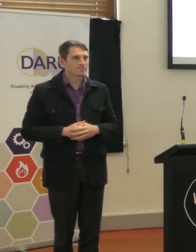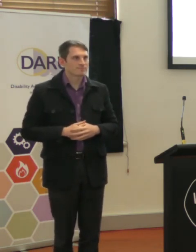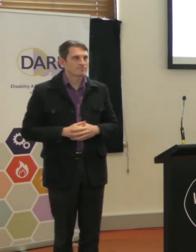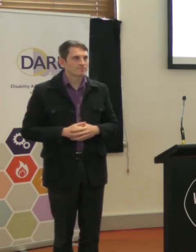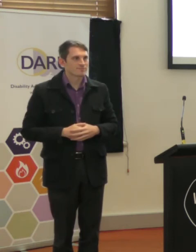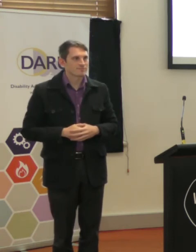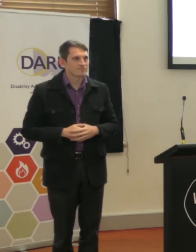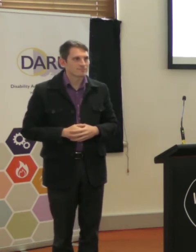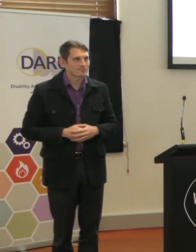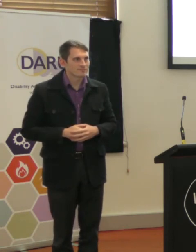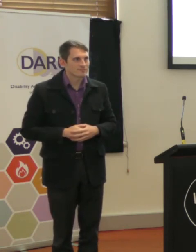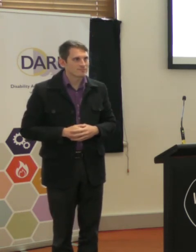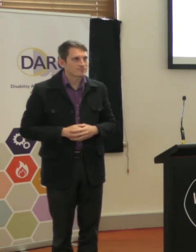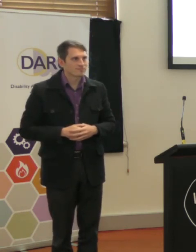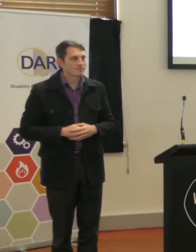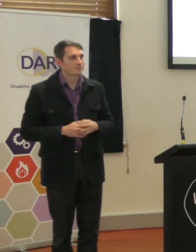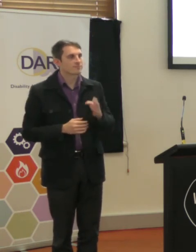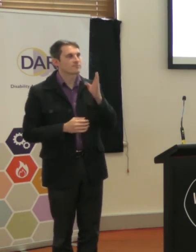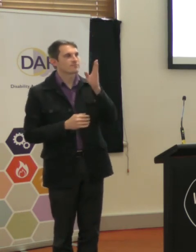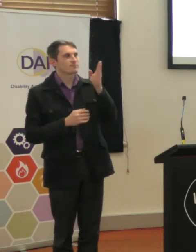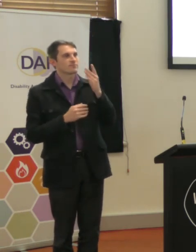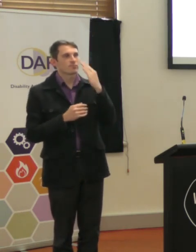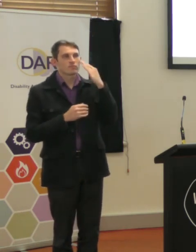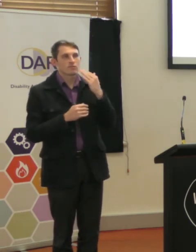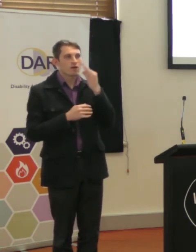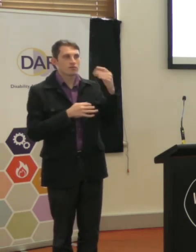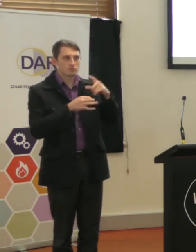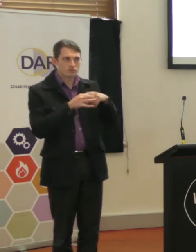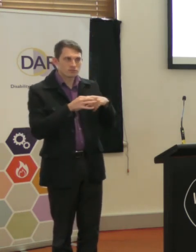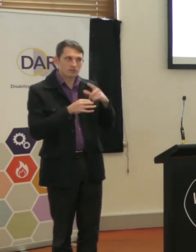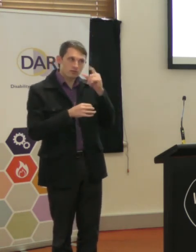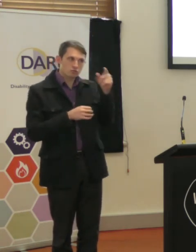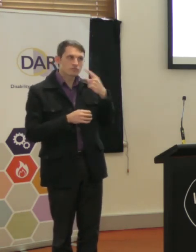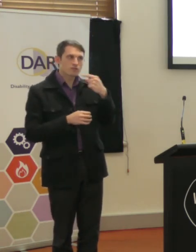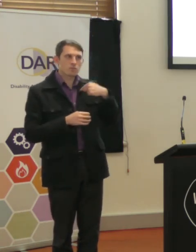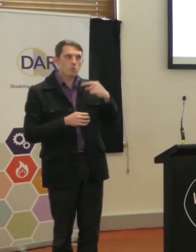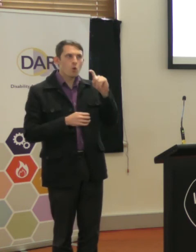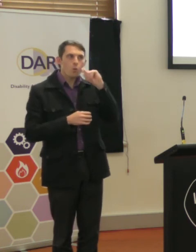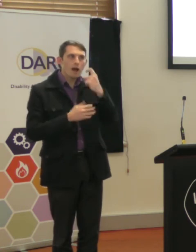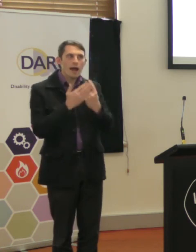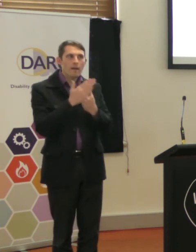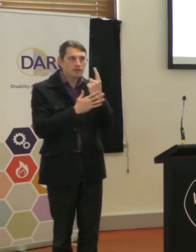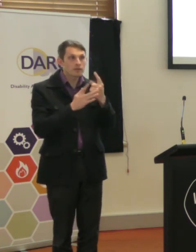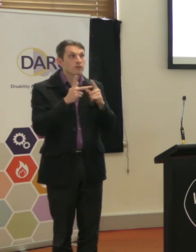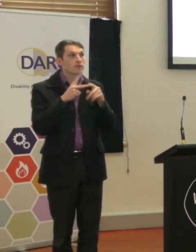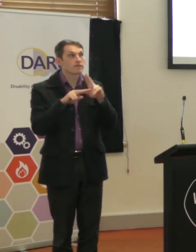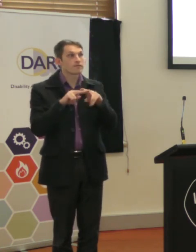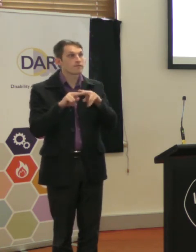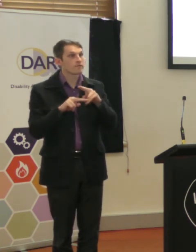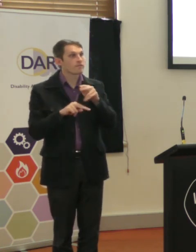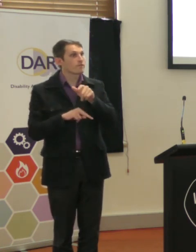doesn't Could you tell me what would happen if a client of in